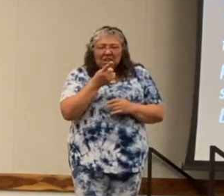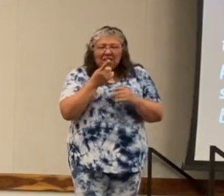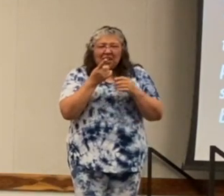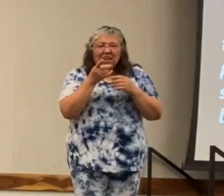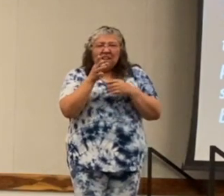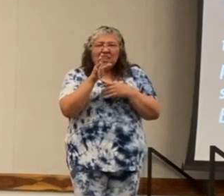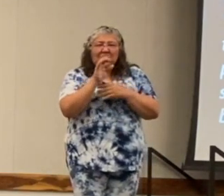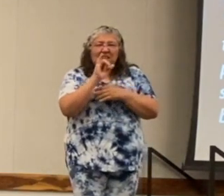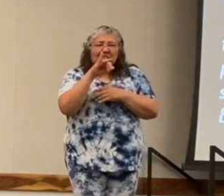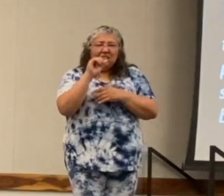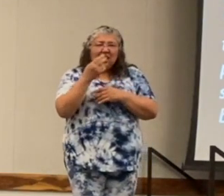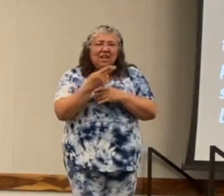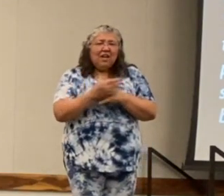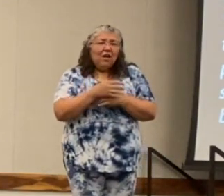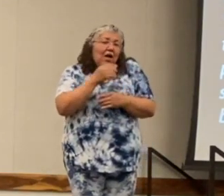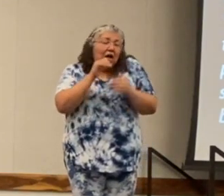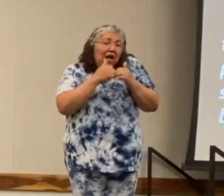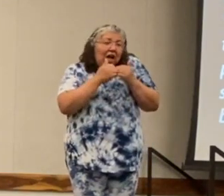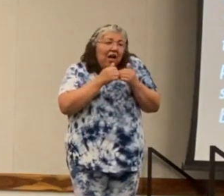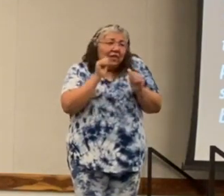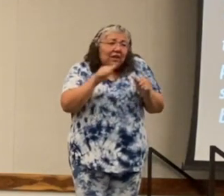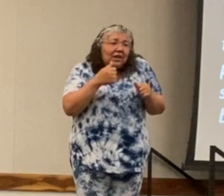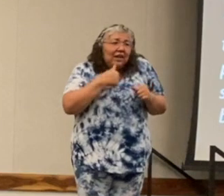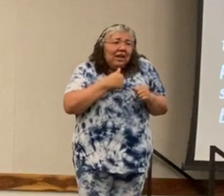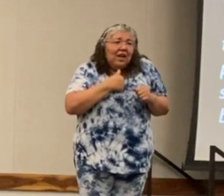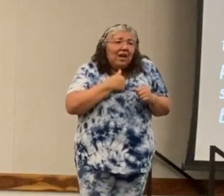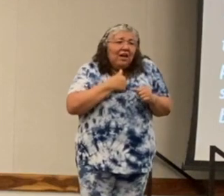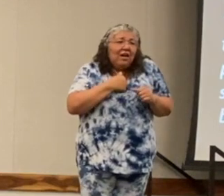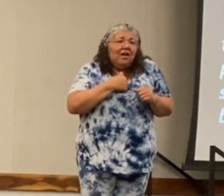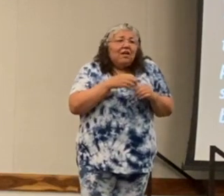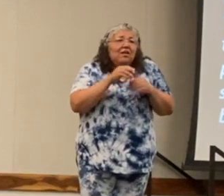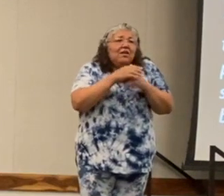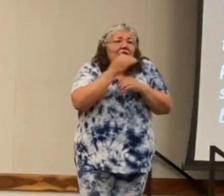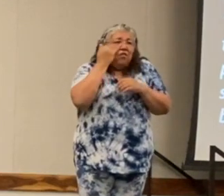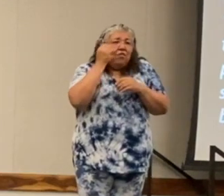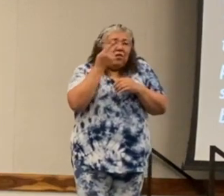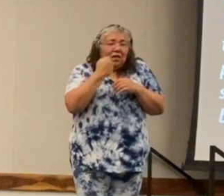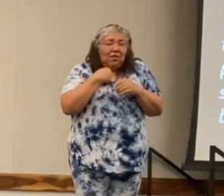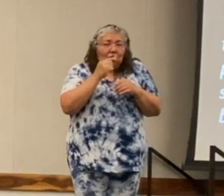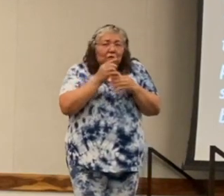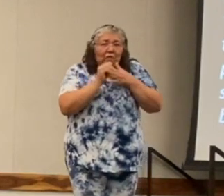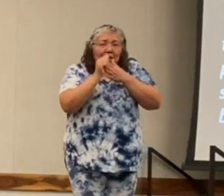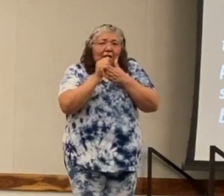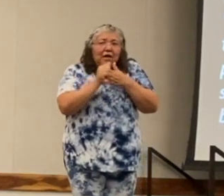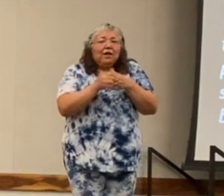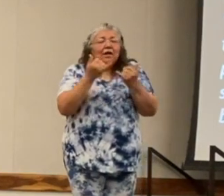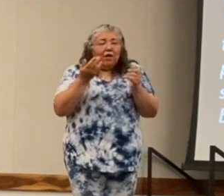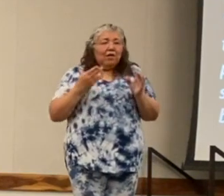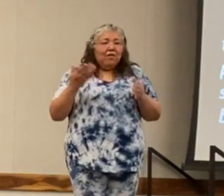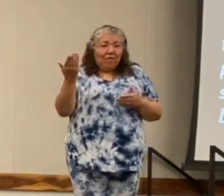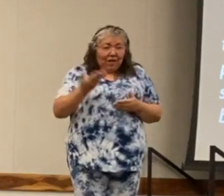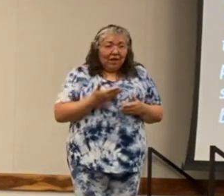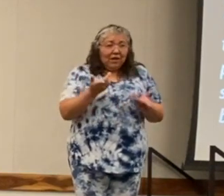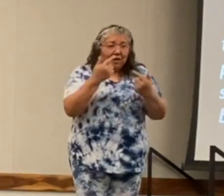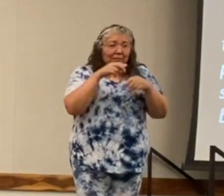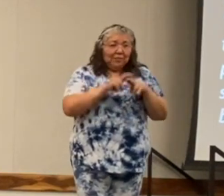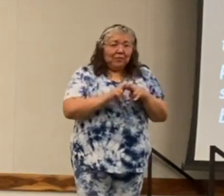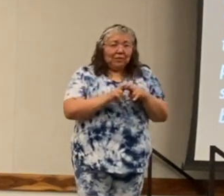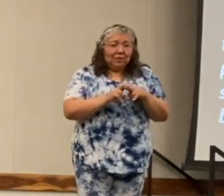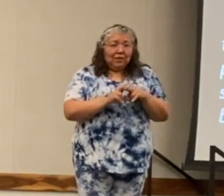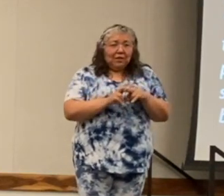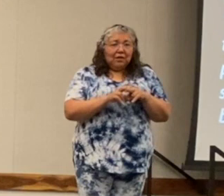unless someone guides me. So he invited Philip to come up and sit with him. Now the scripture passage he was reading was